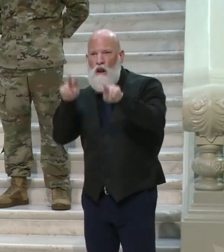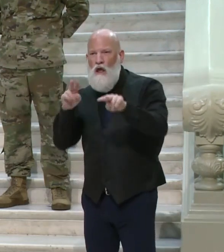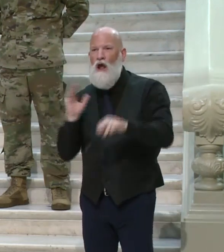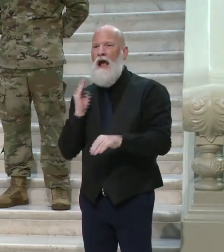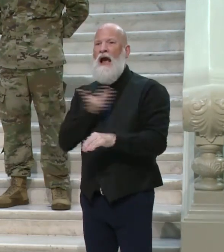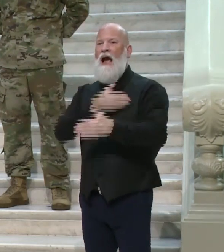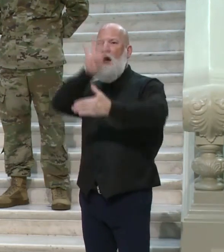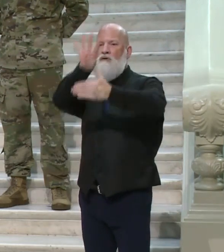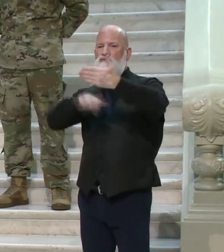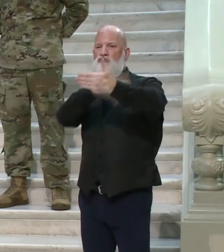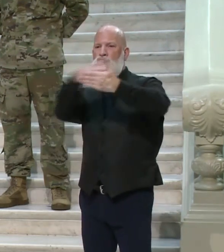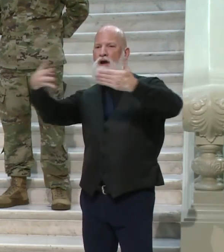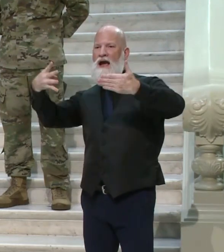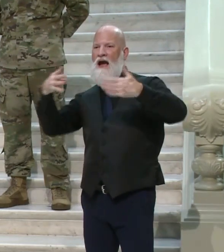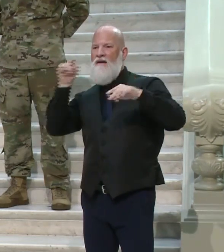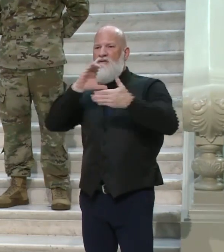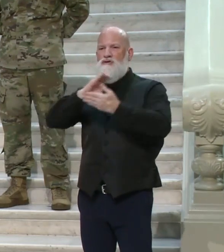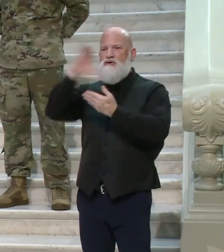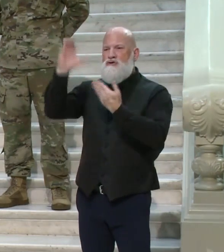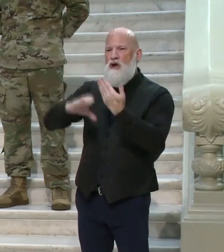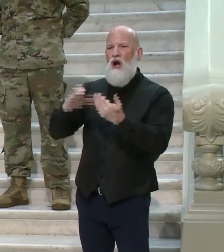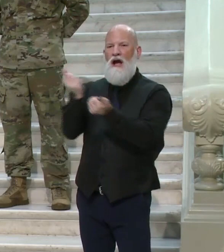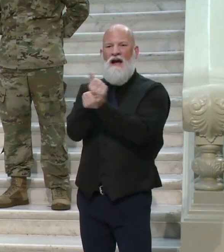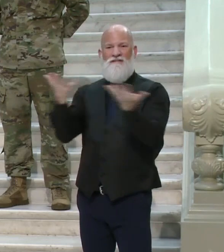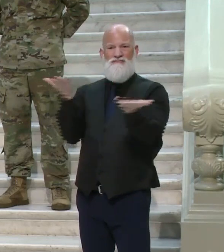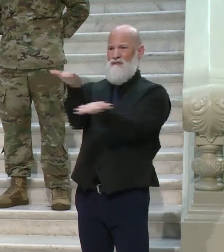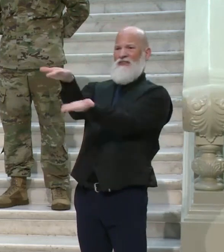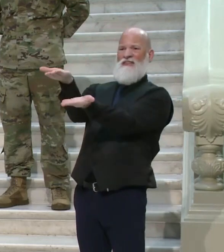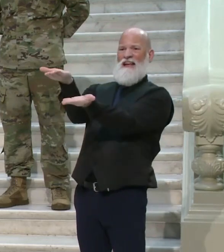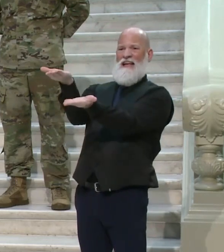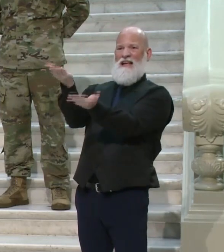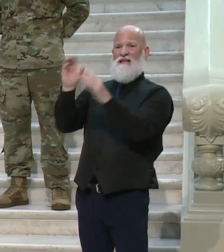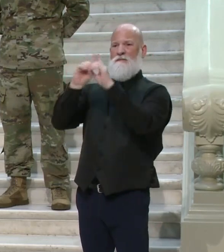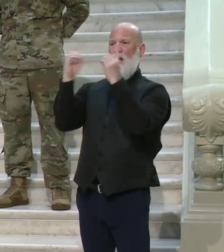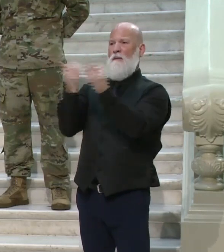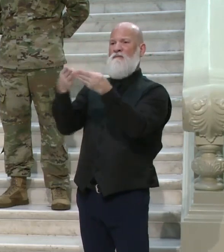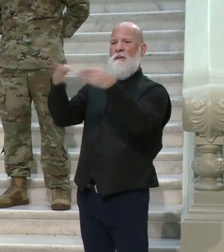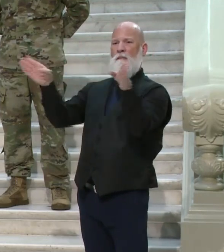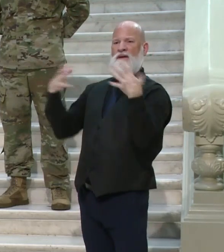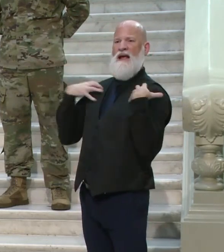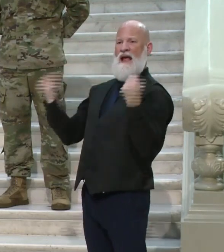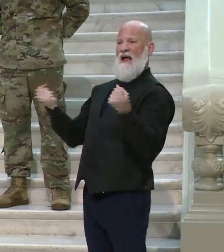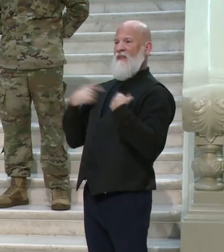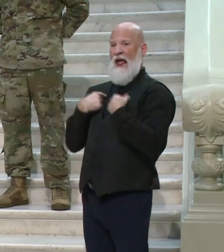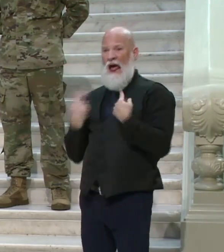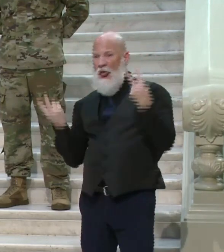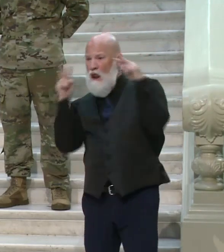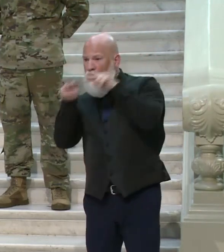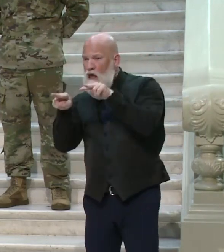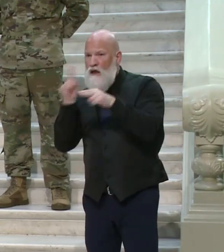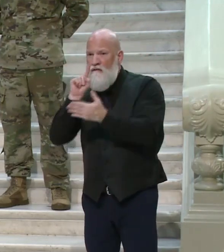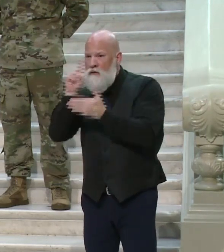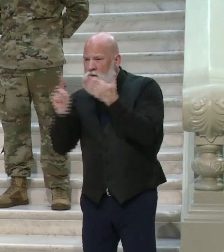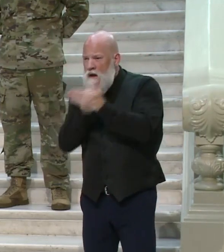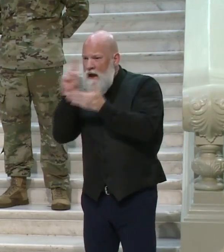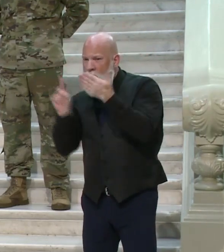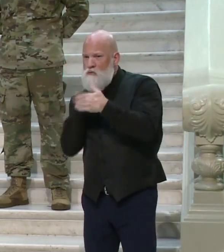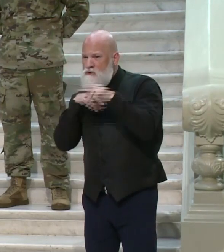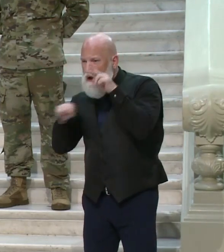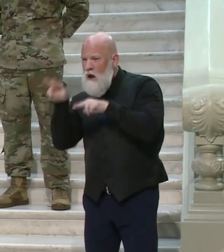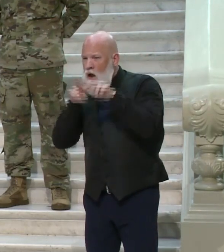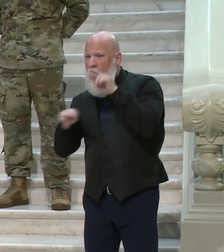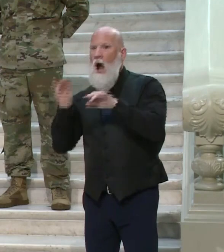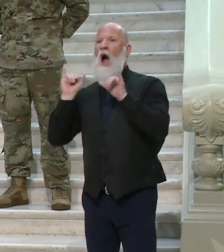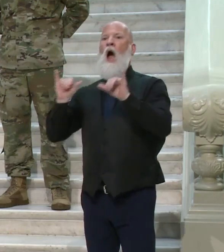that are on the Department of Public Health's website. I looked at those just an hour ago and see for yourself what we're seeing in our